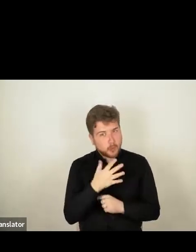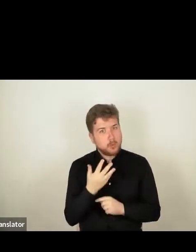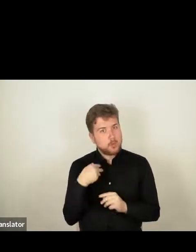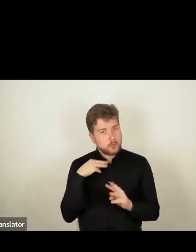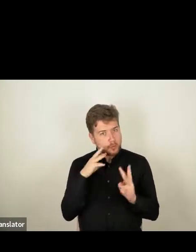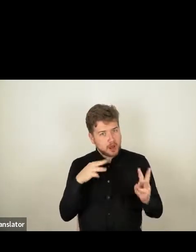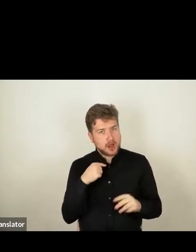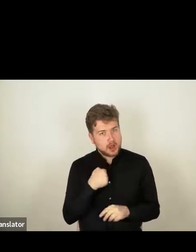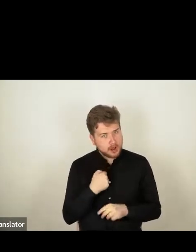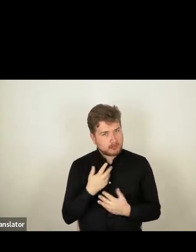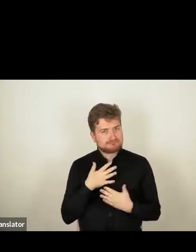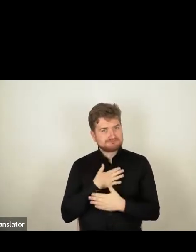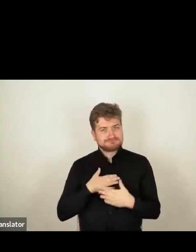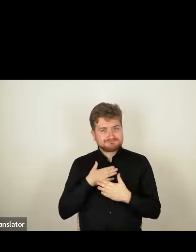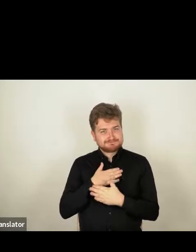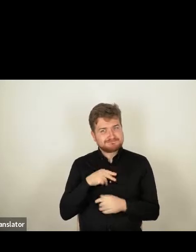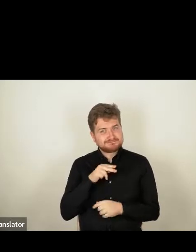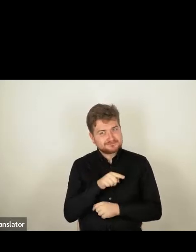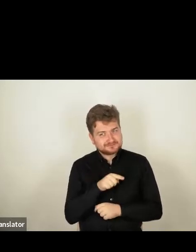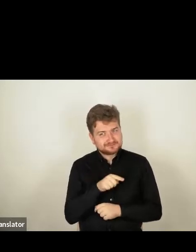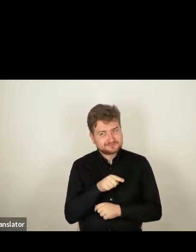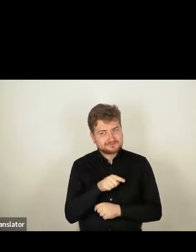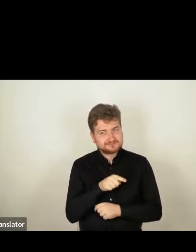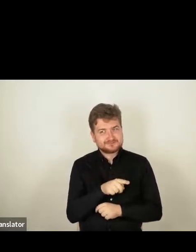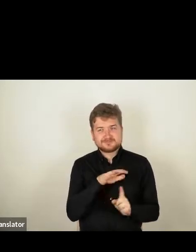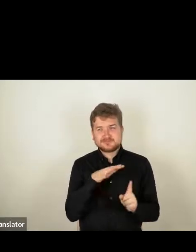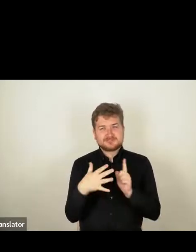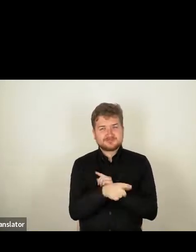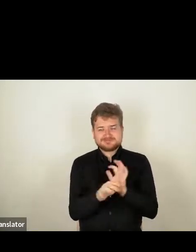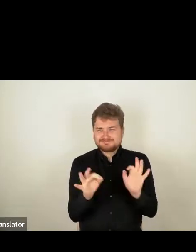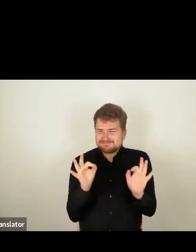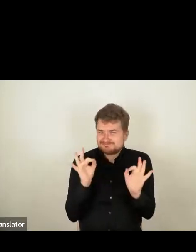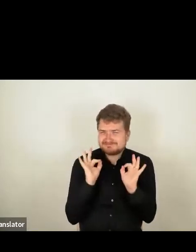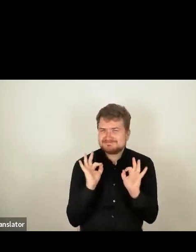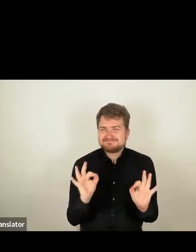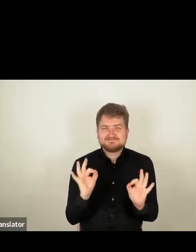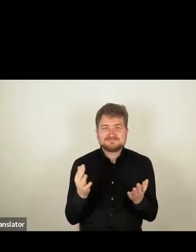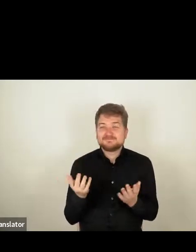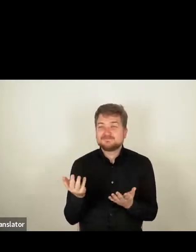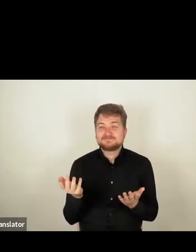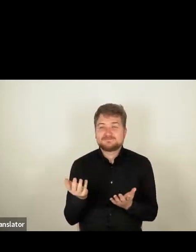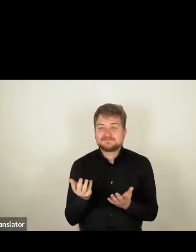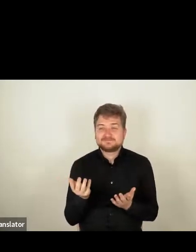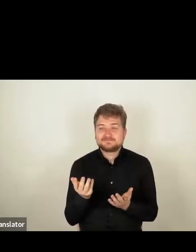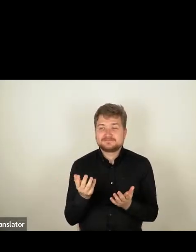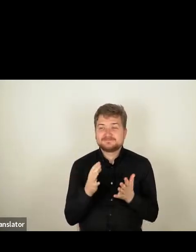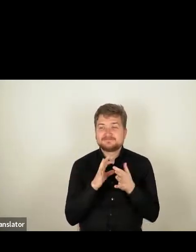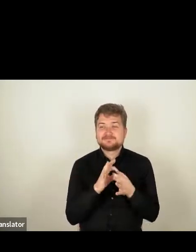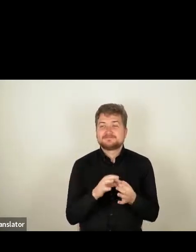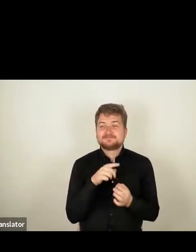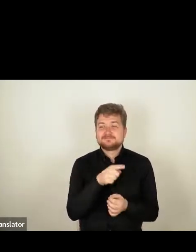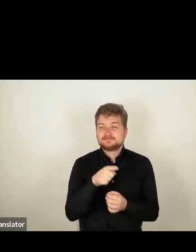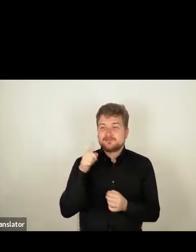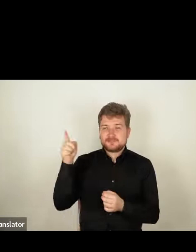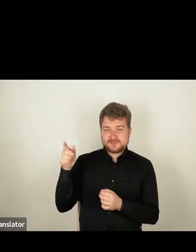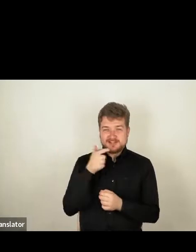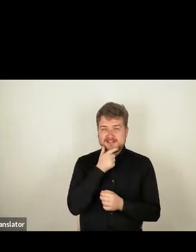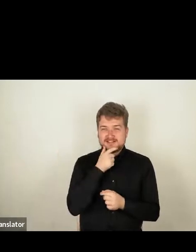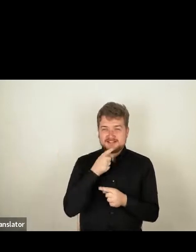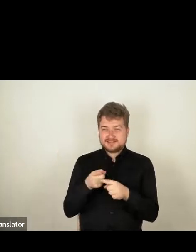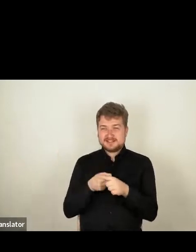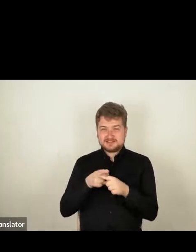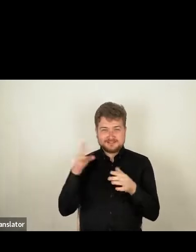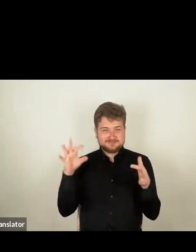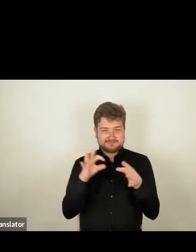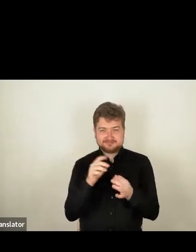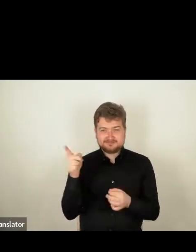just something that links those comments with what Meg was saying in the UK and the value of political